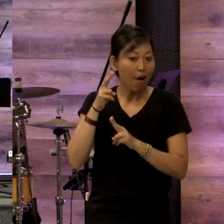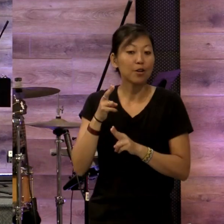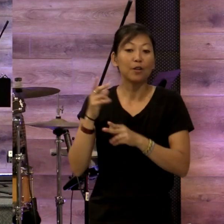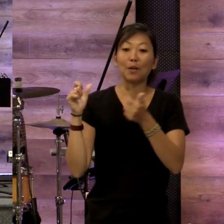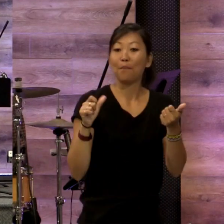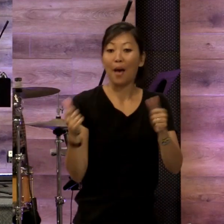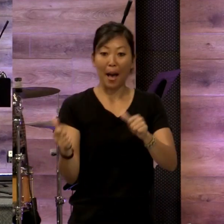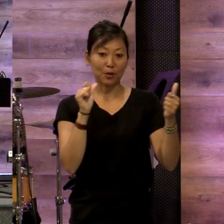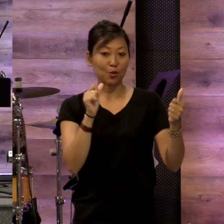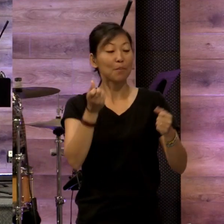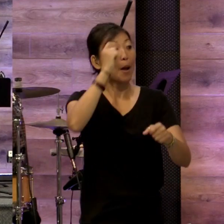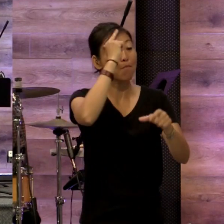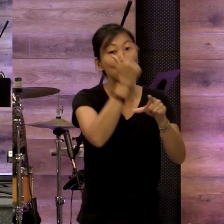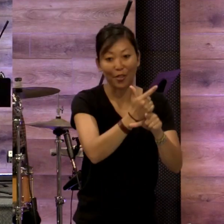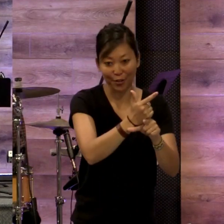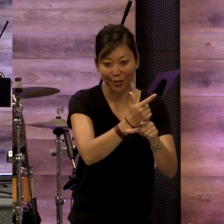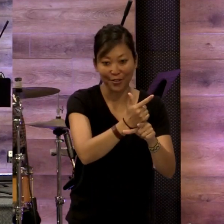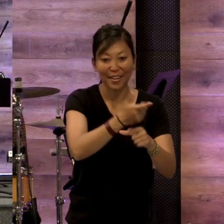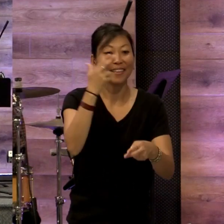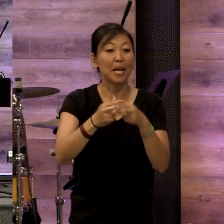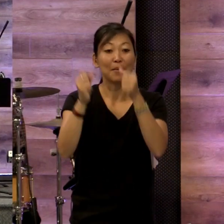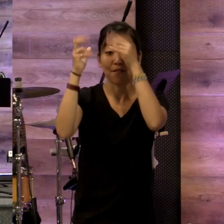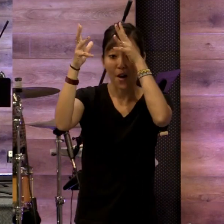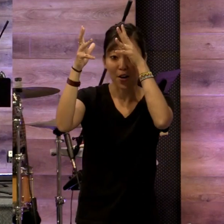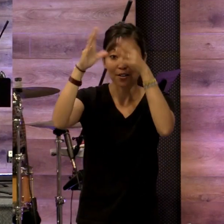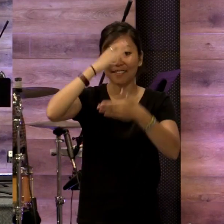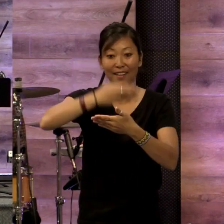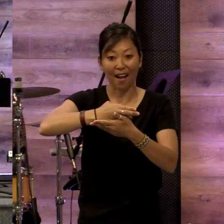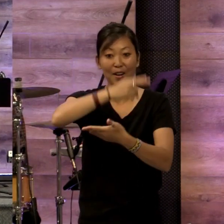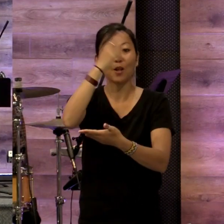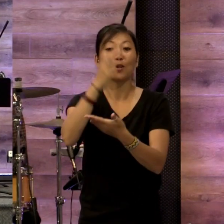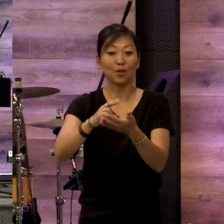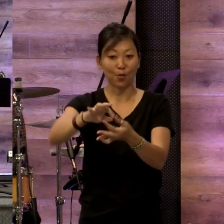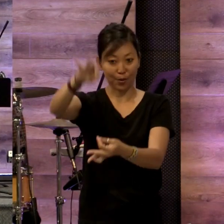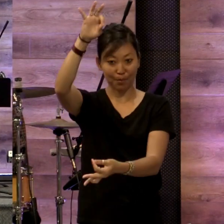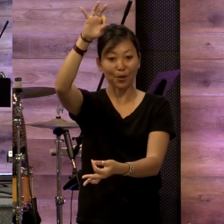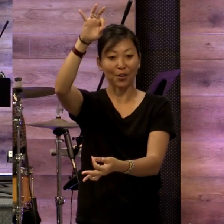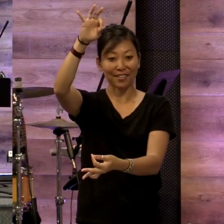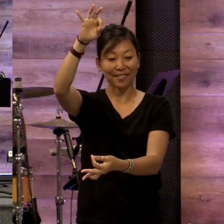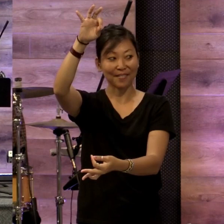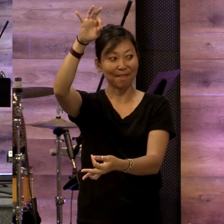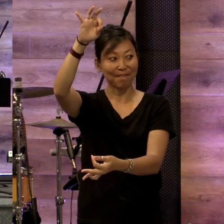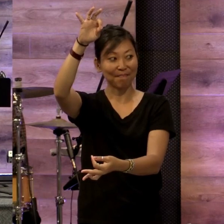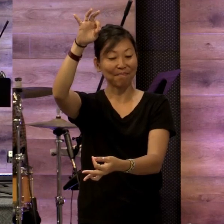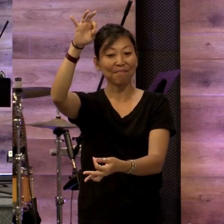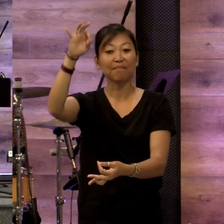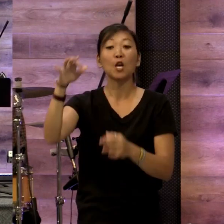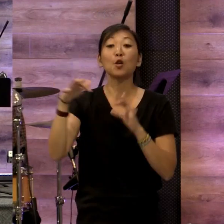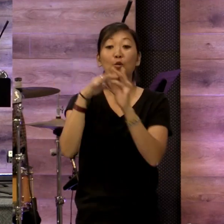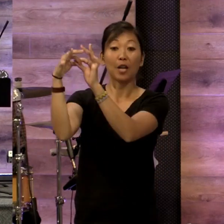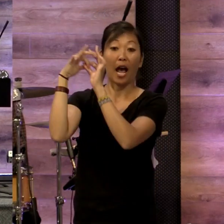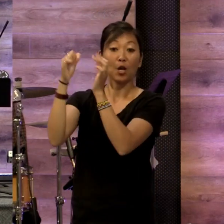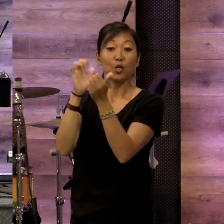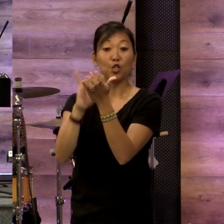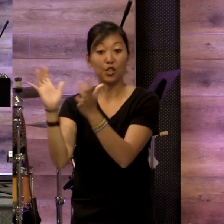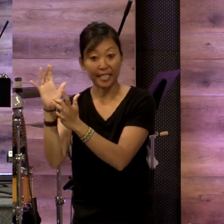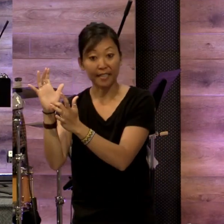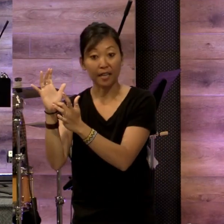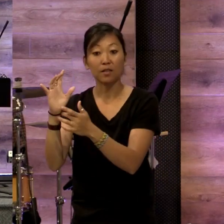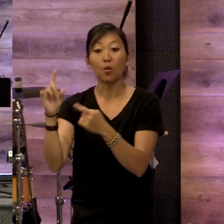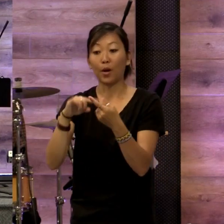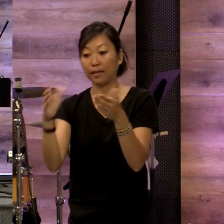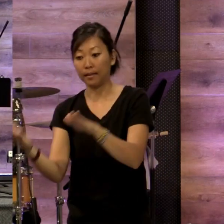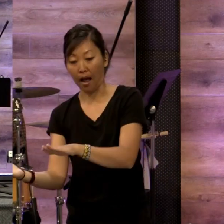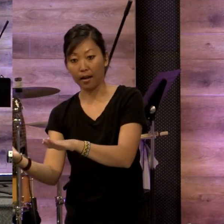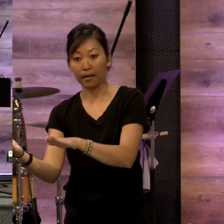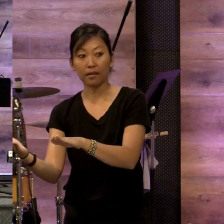Now to baptize you, my brother, in the name of the Father and of the Son and of the Holy Spirit, united with Jesus in the